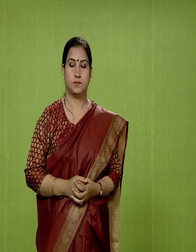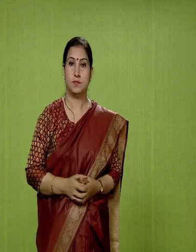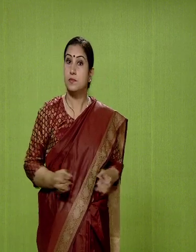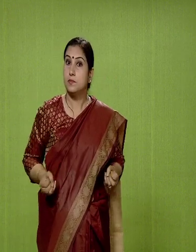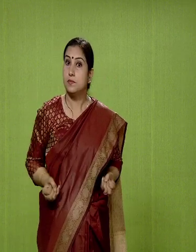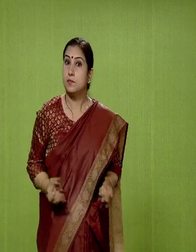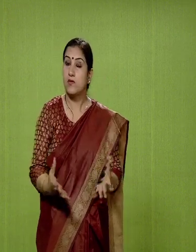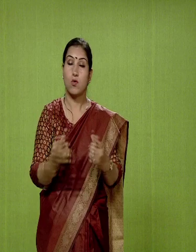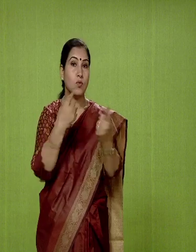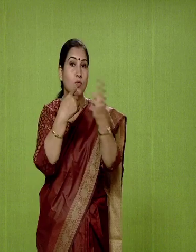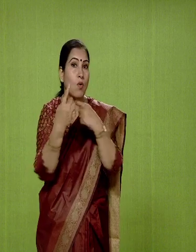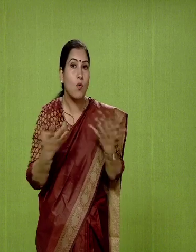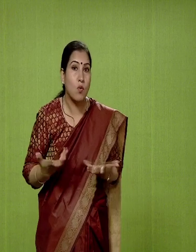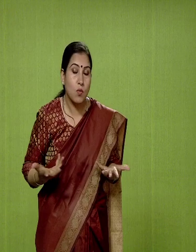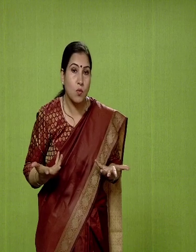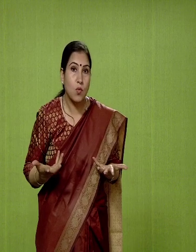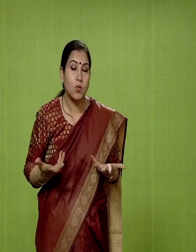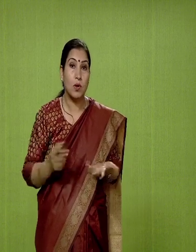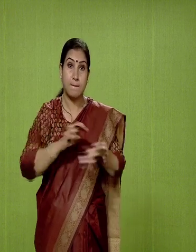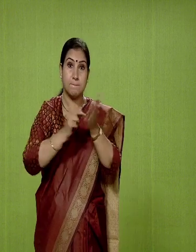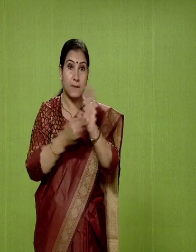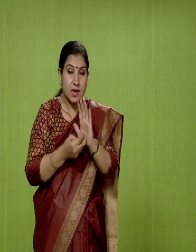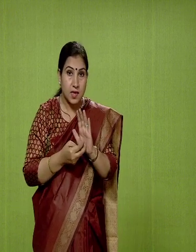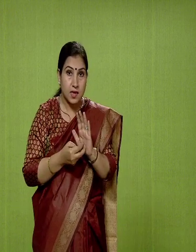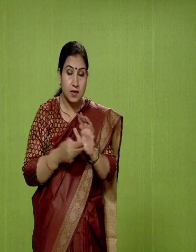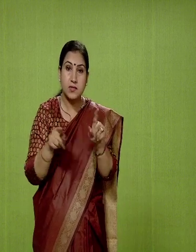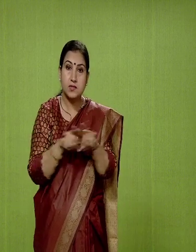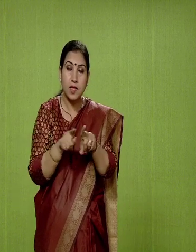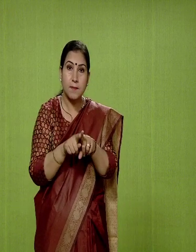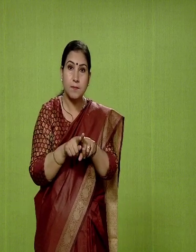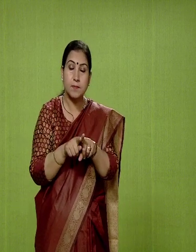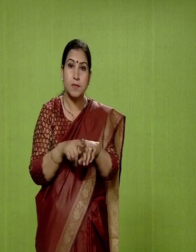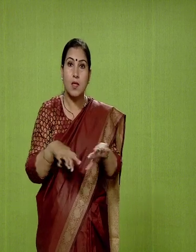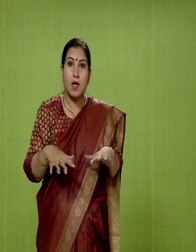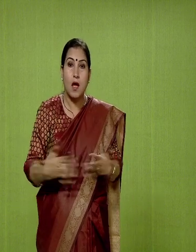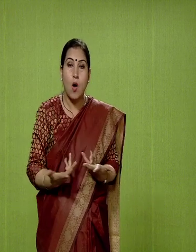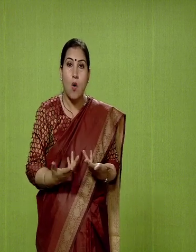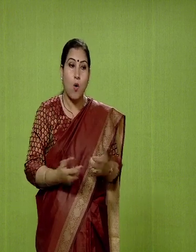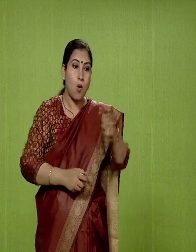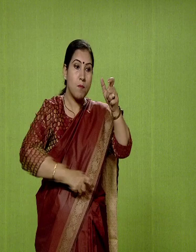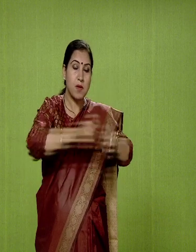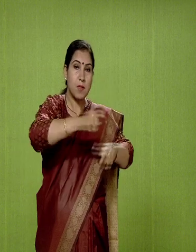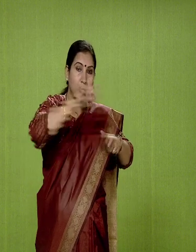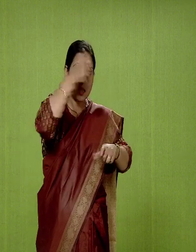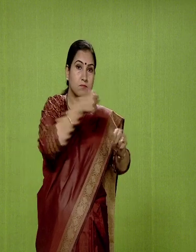Initially, we discussed about the meaning and rise of revolutionaries in India.